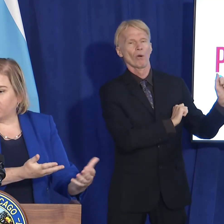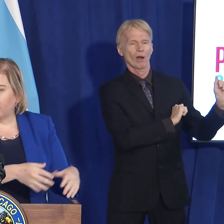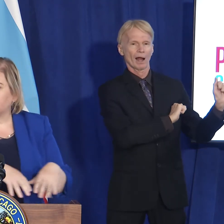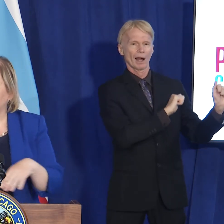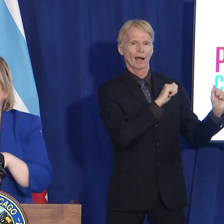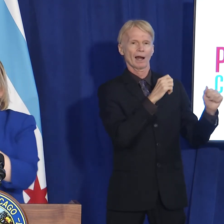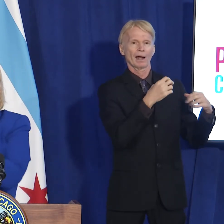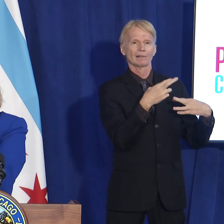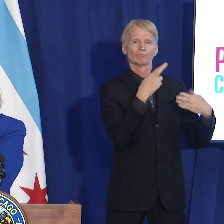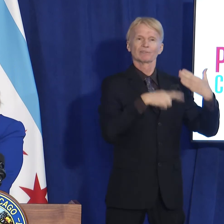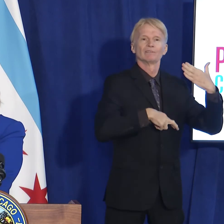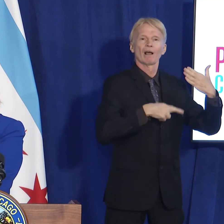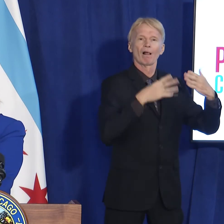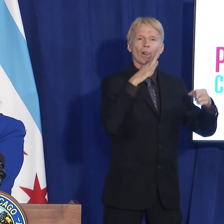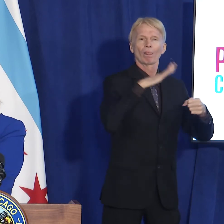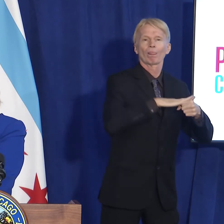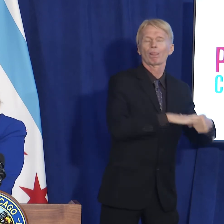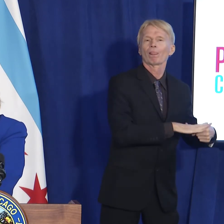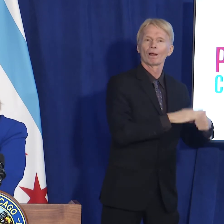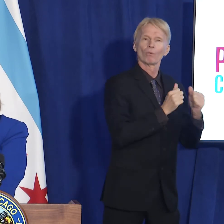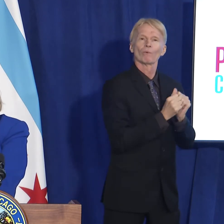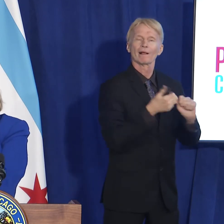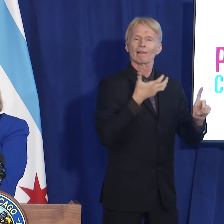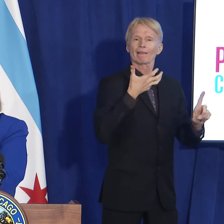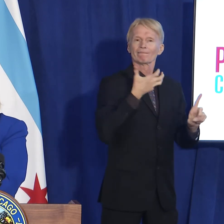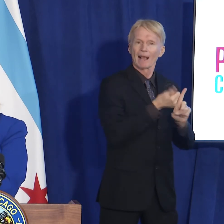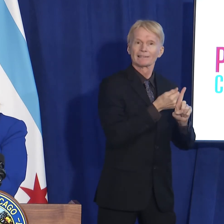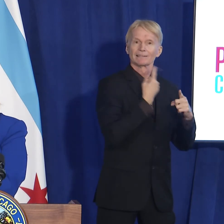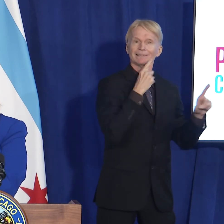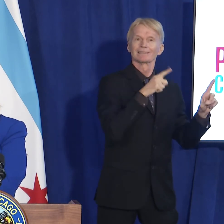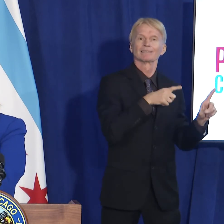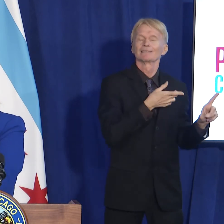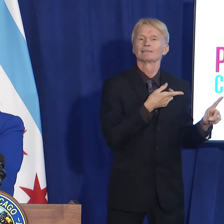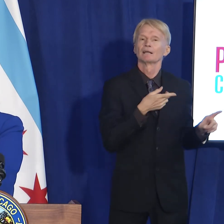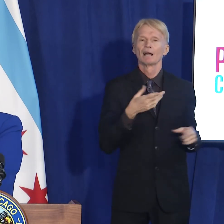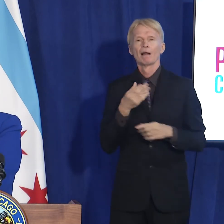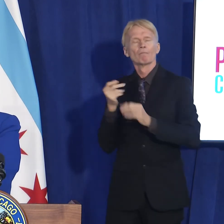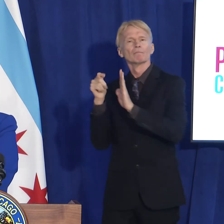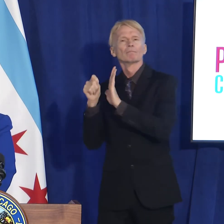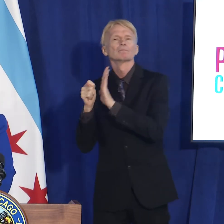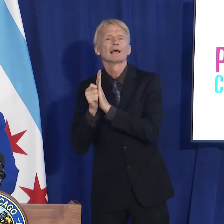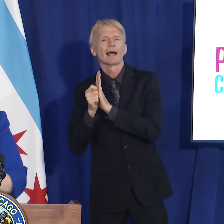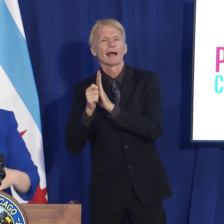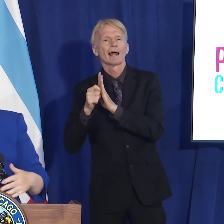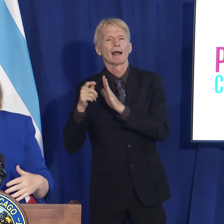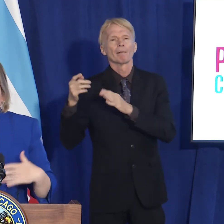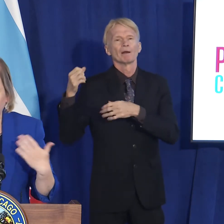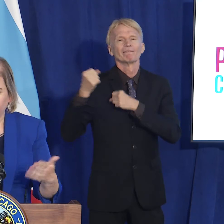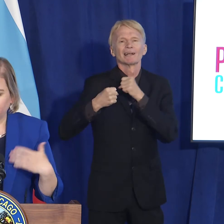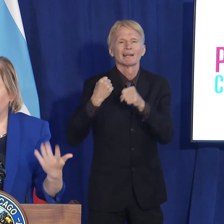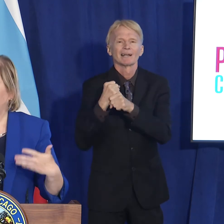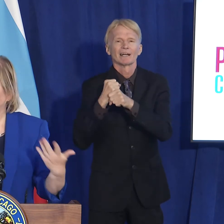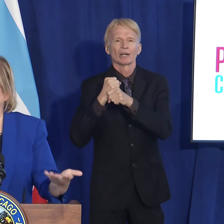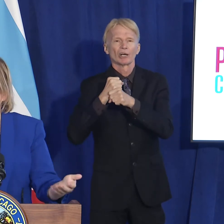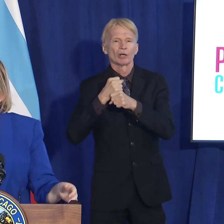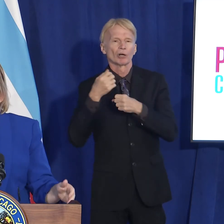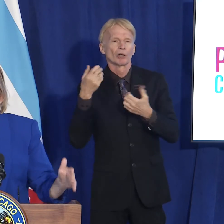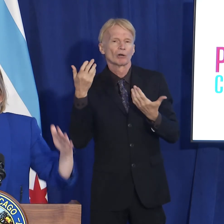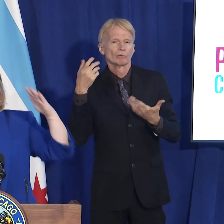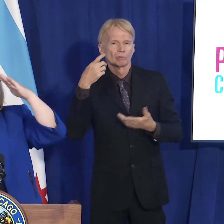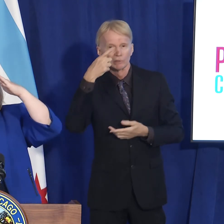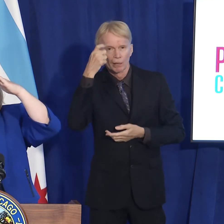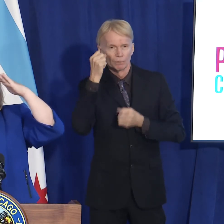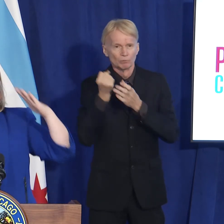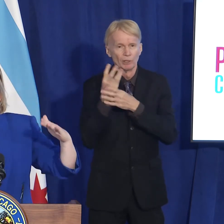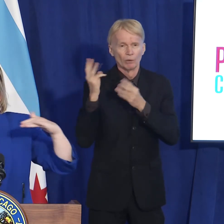be more infectious. And then there's the environment, things like seasonality and how well can the virus be able to